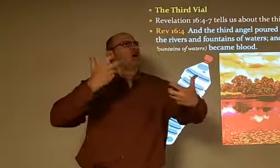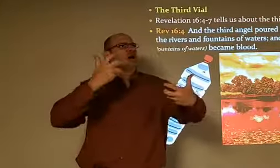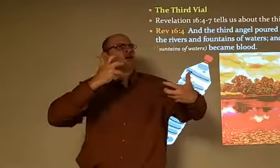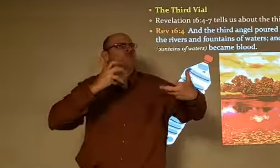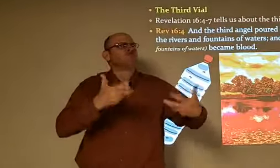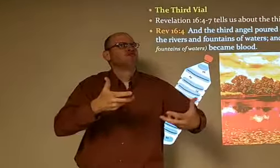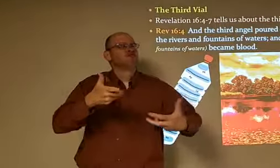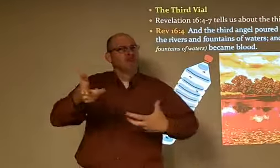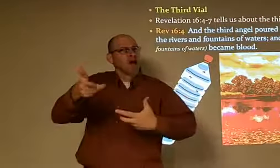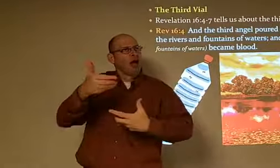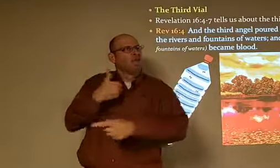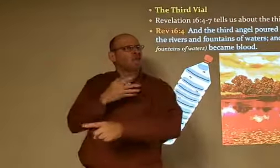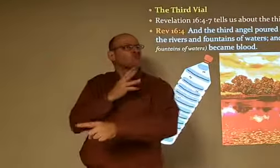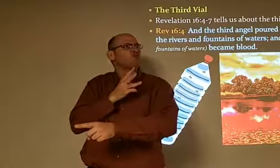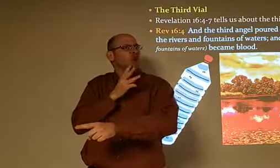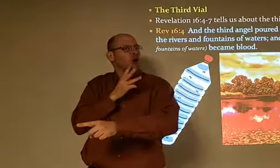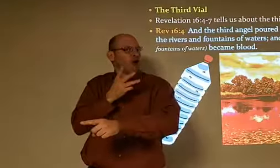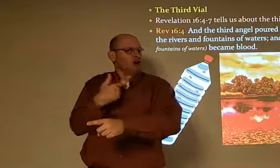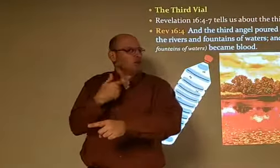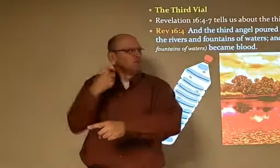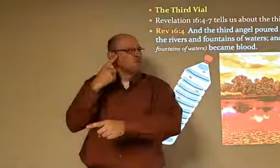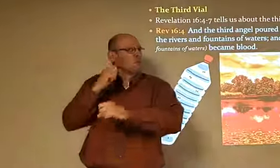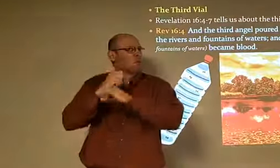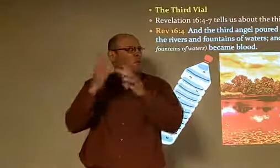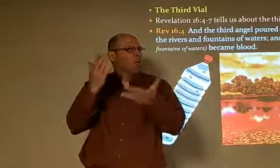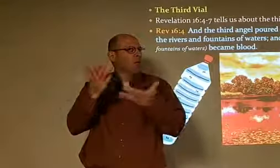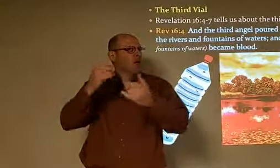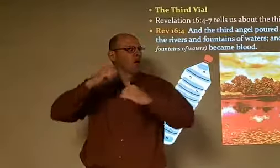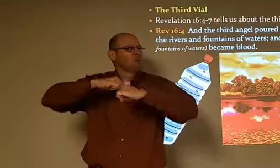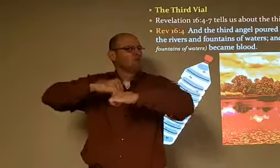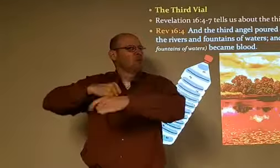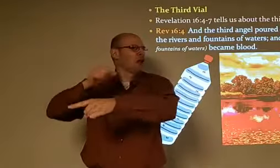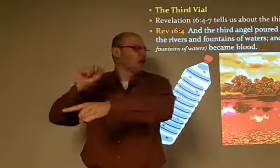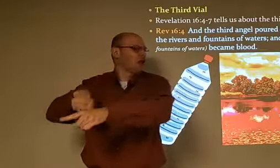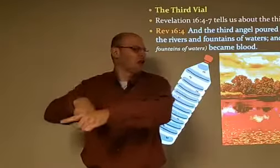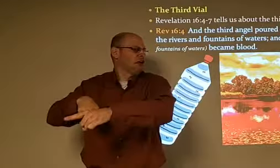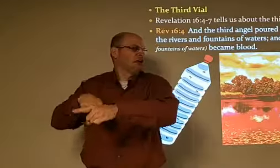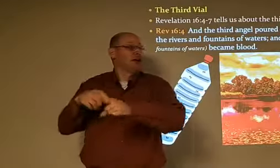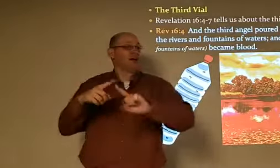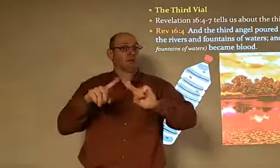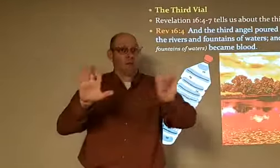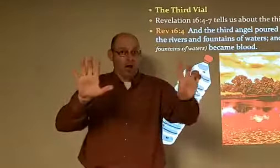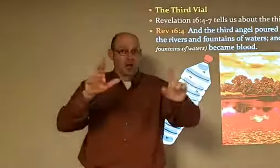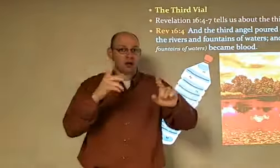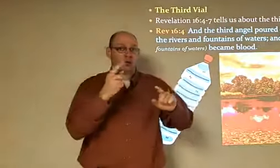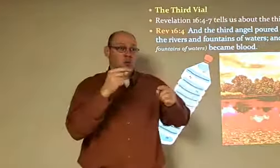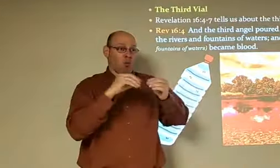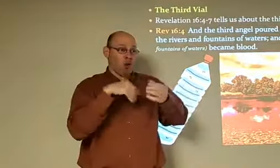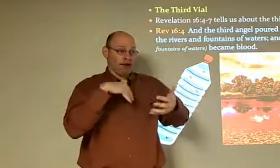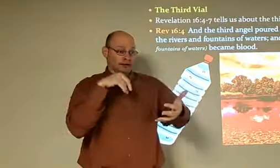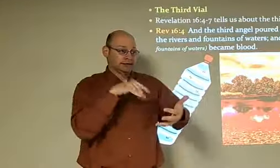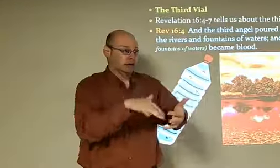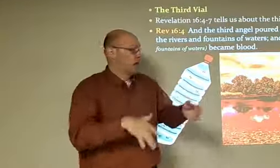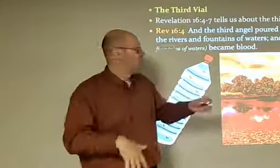I'm thinking about if the wrath of God could take place, I'd have enough water. It'd be protected. But the more